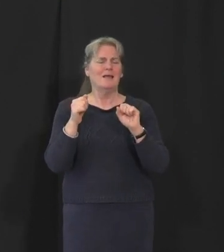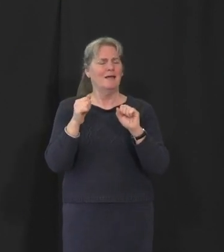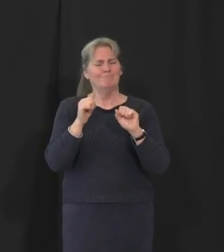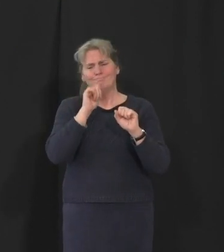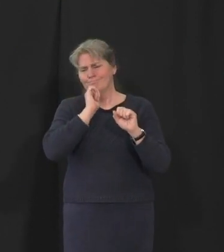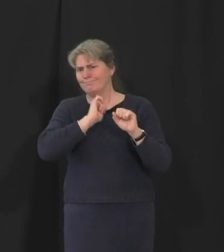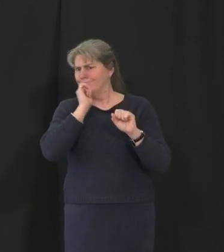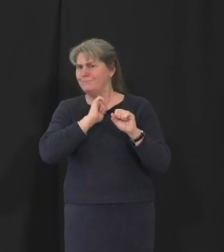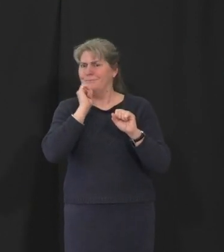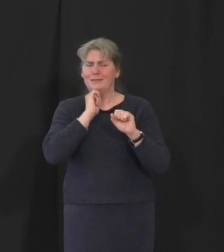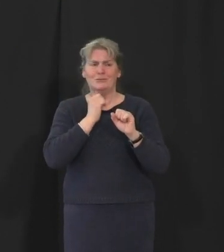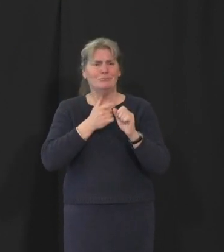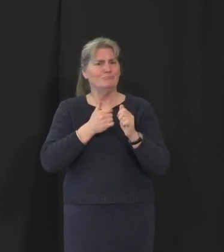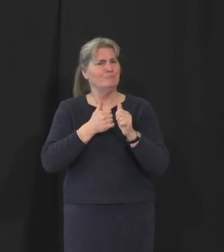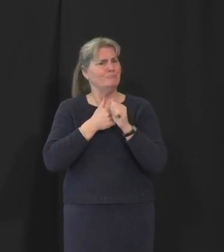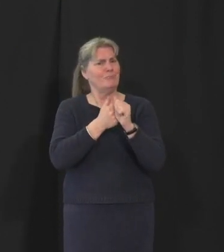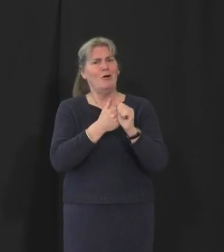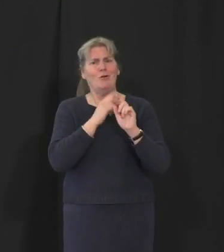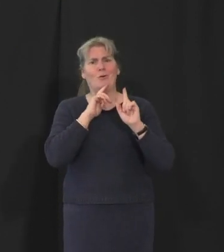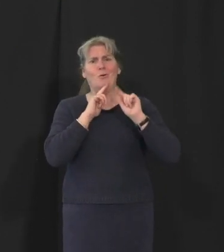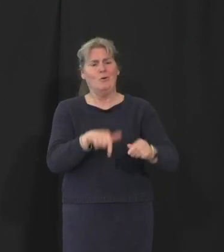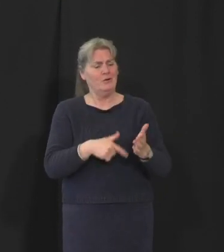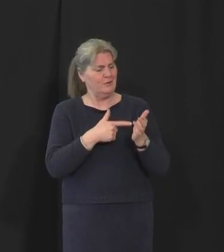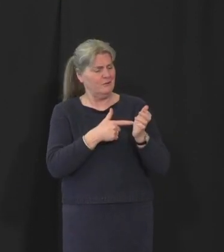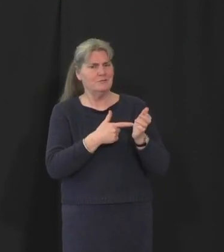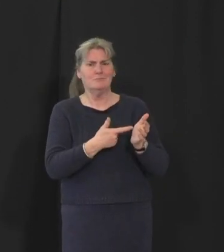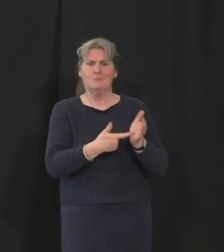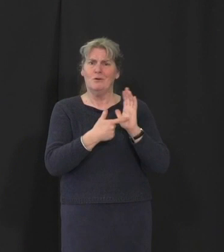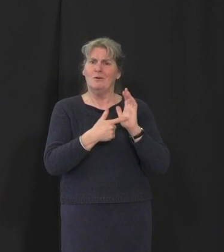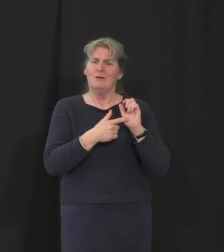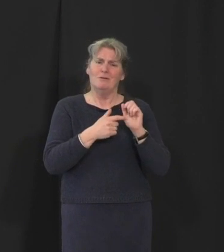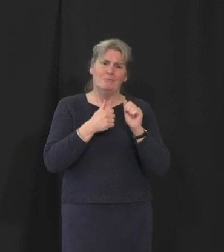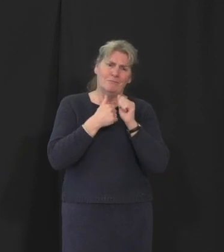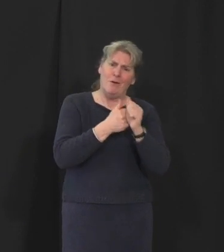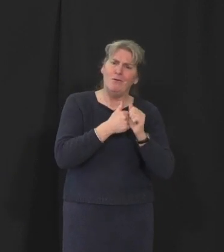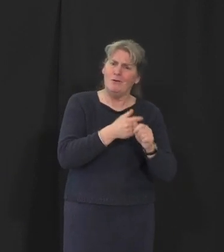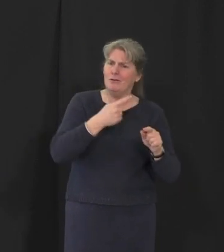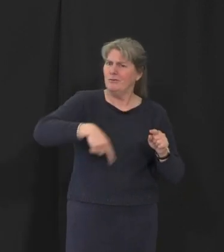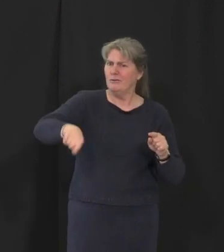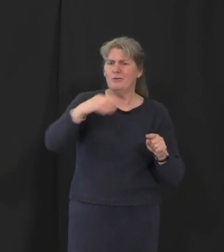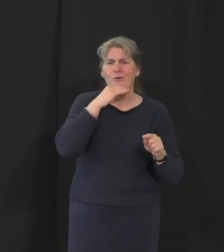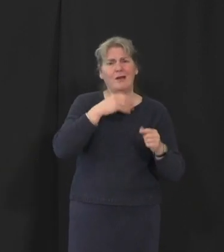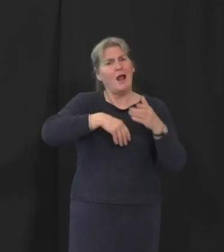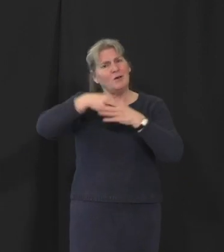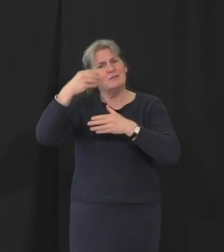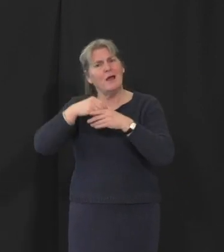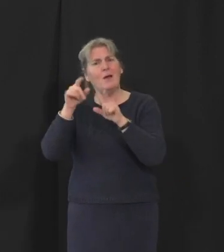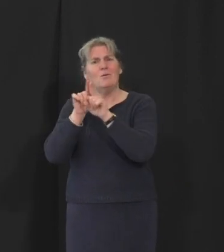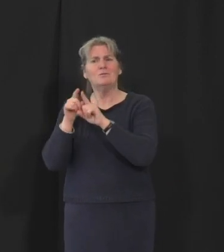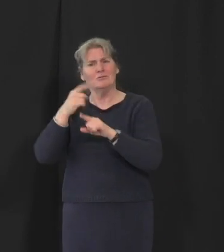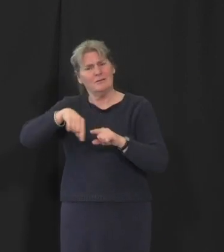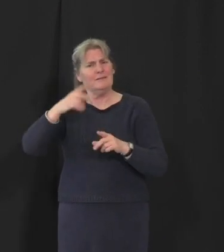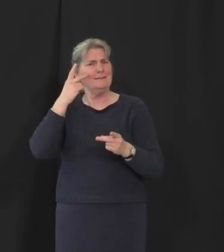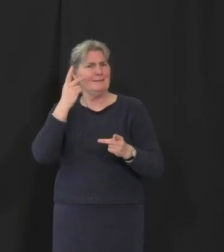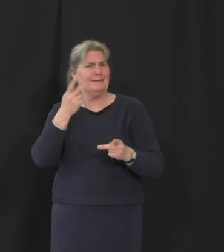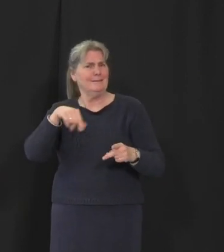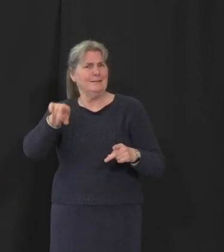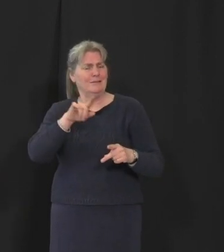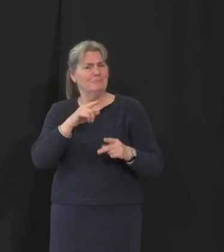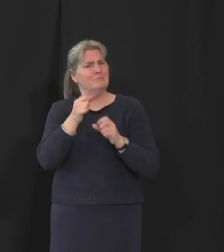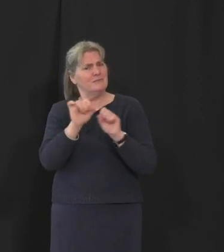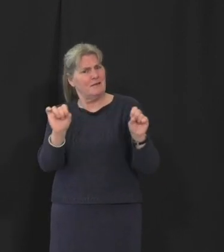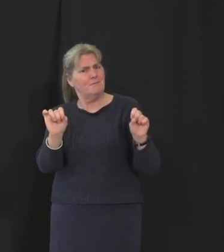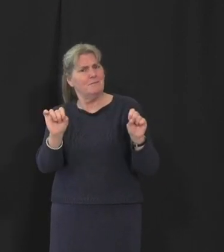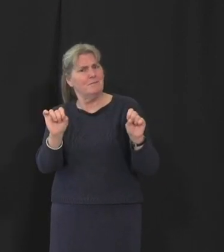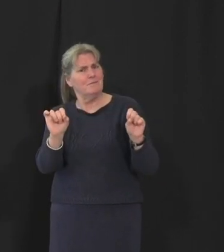sticking with the strict recommendations and the guidelines and the requirements now, and also getting out on the land. Like it seems also, I'm